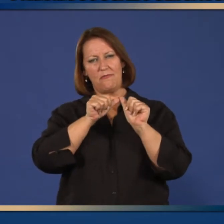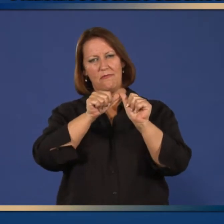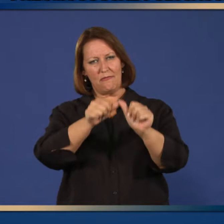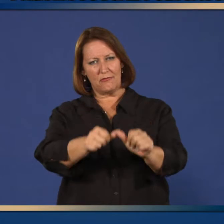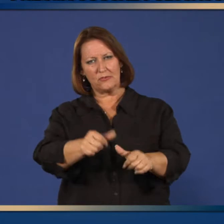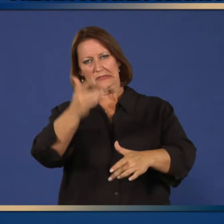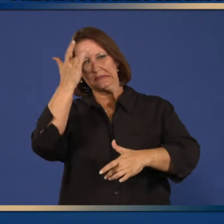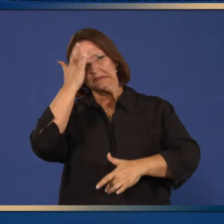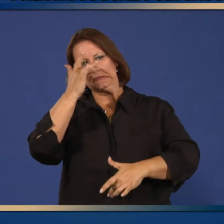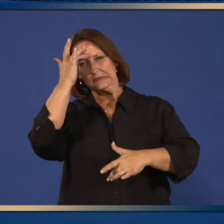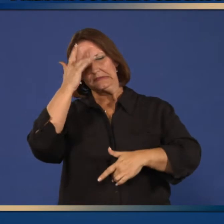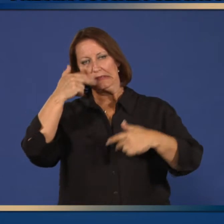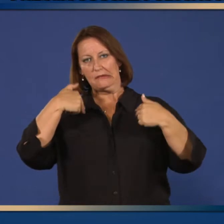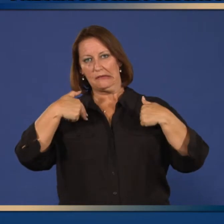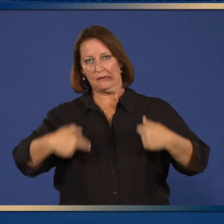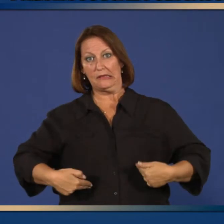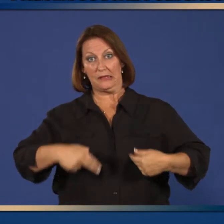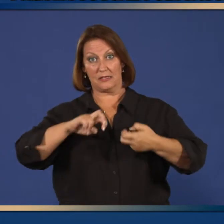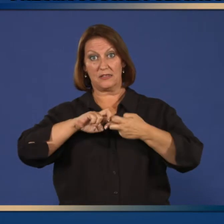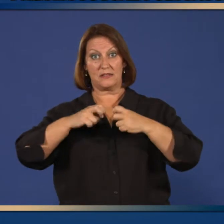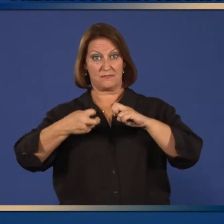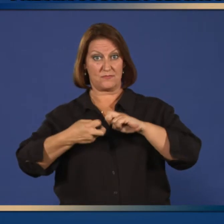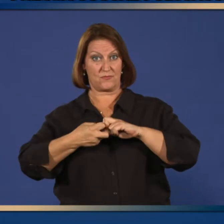people with certain health problems,